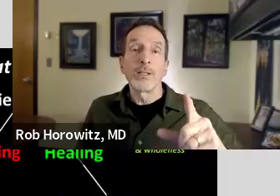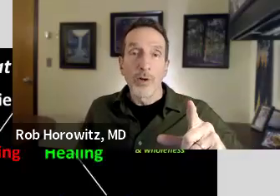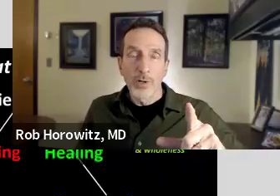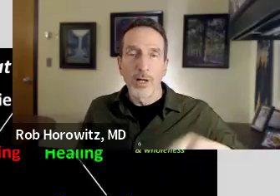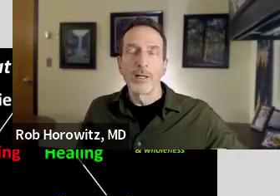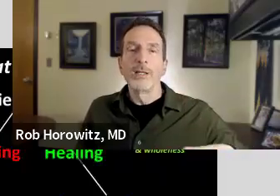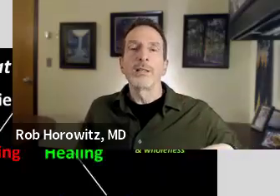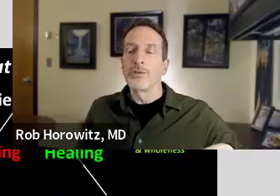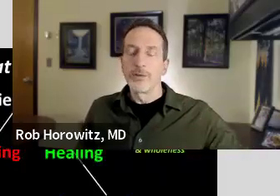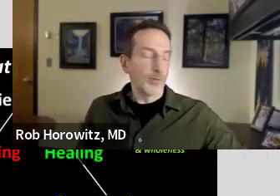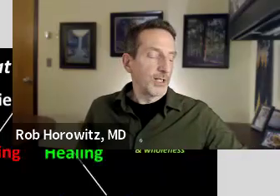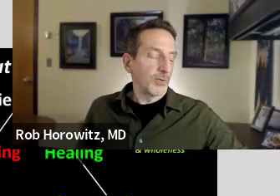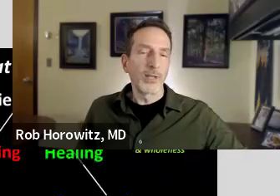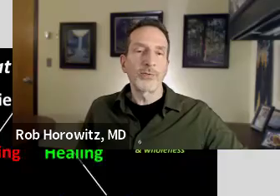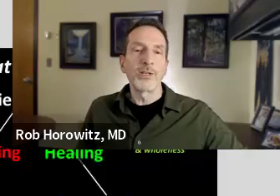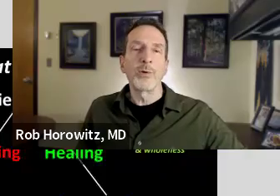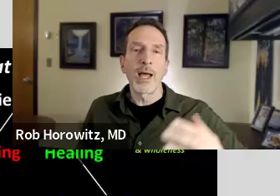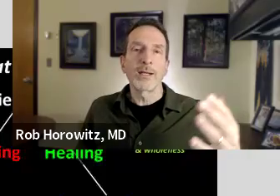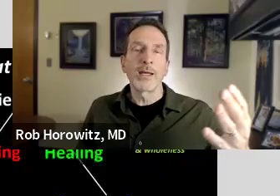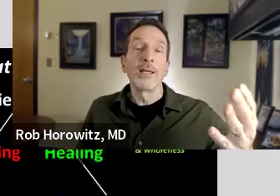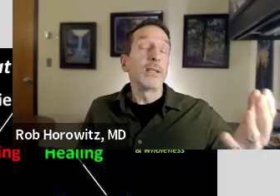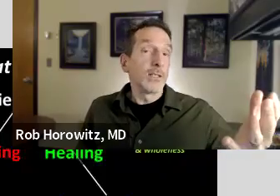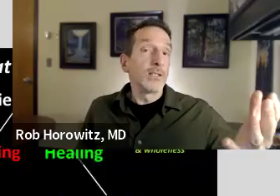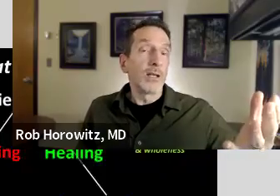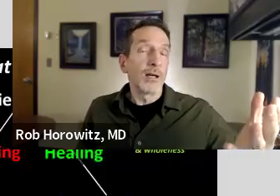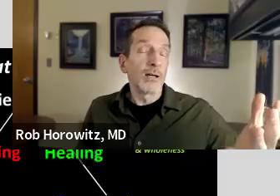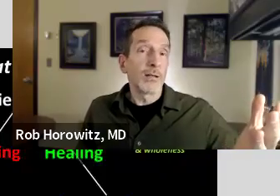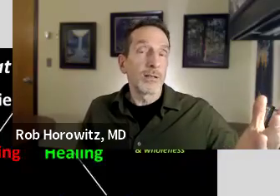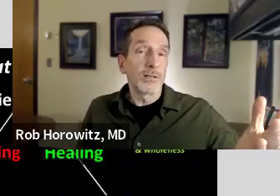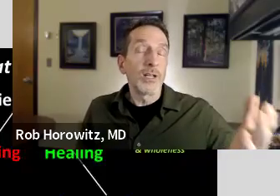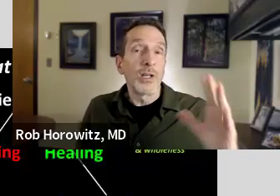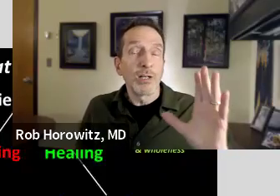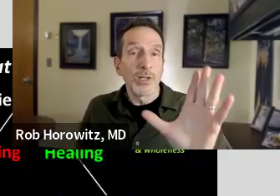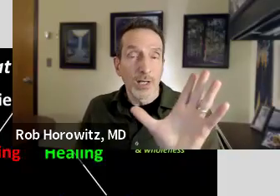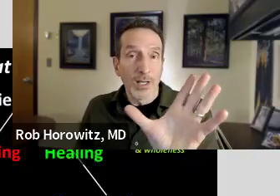patient, Yoka, in June of 2023, who had a